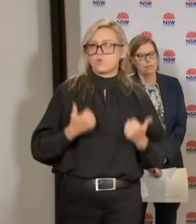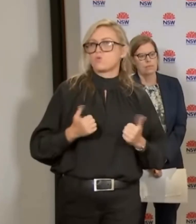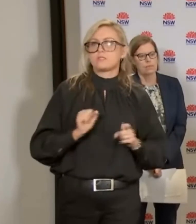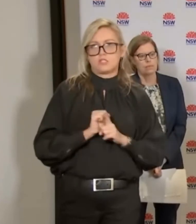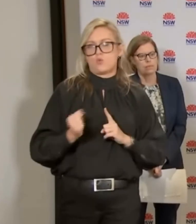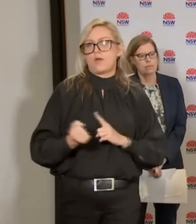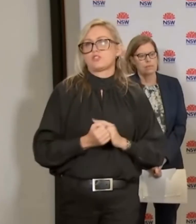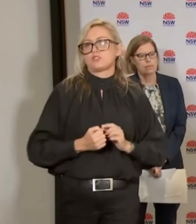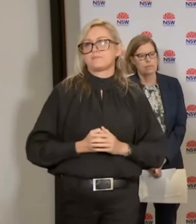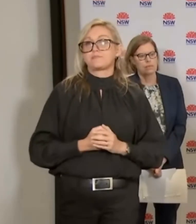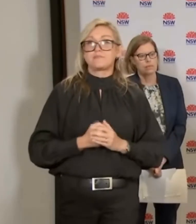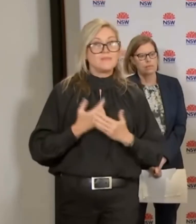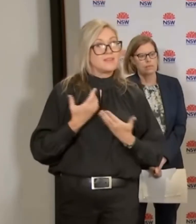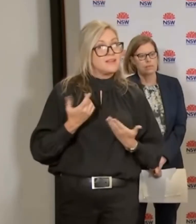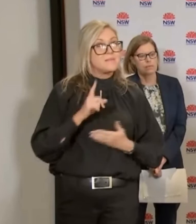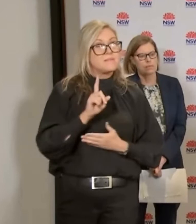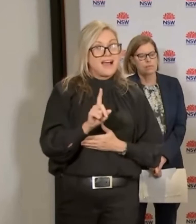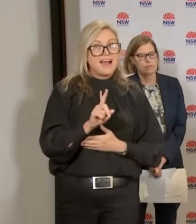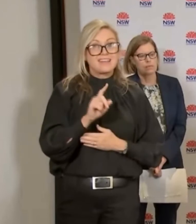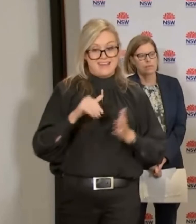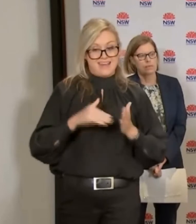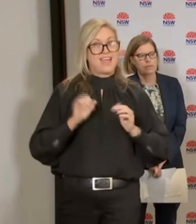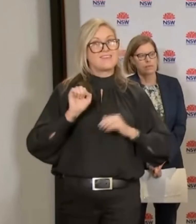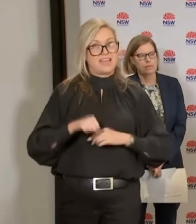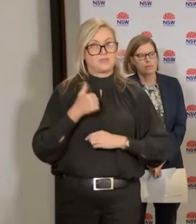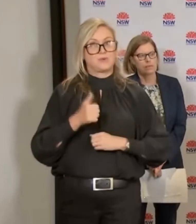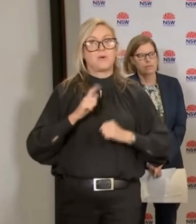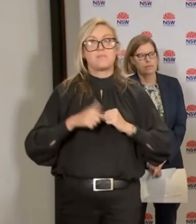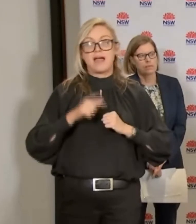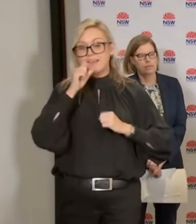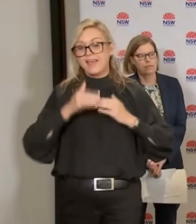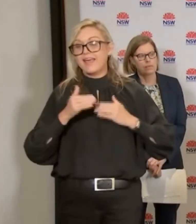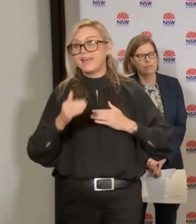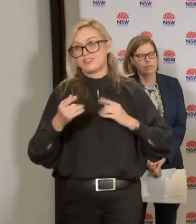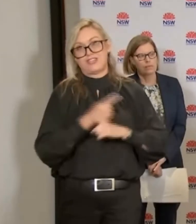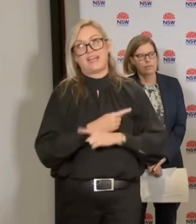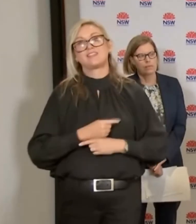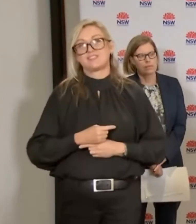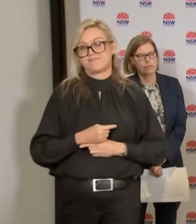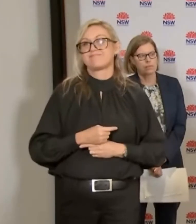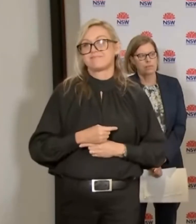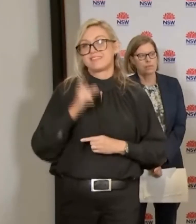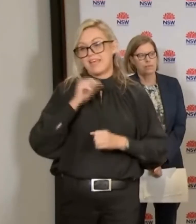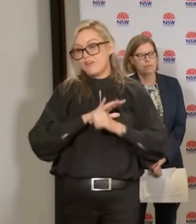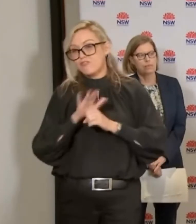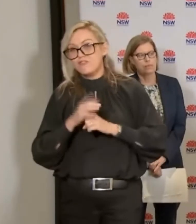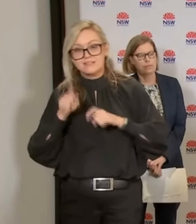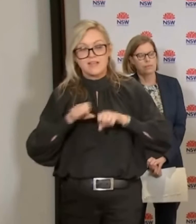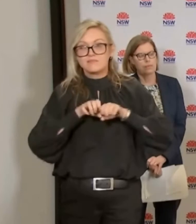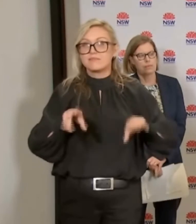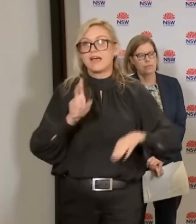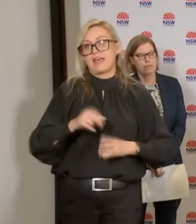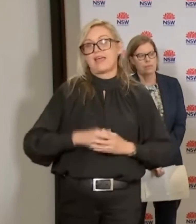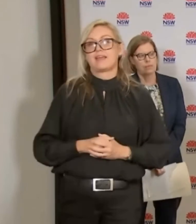we know that that is very volatile. And once we reduce the risk on our quarantine system by ensuring everybody in and around